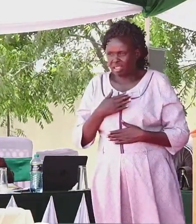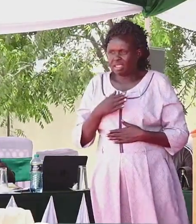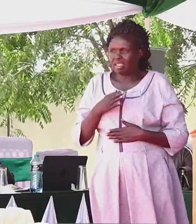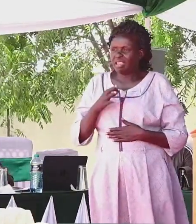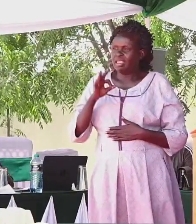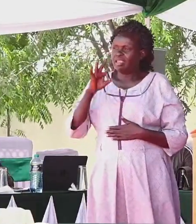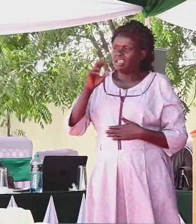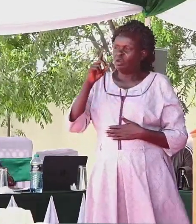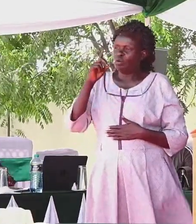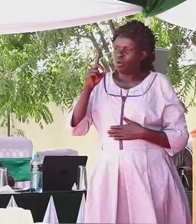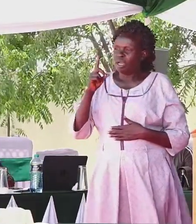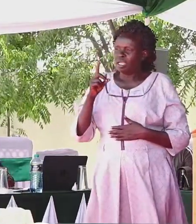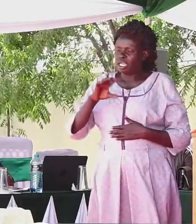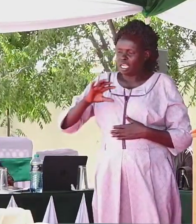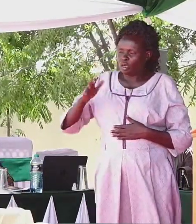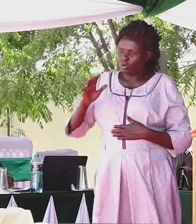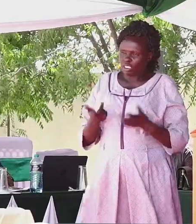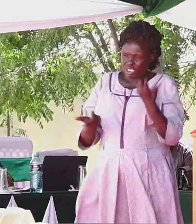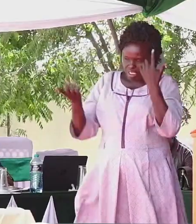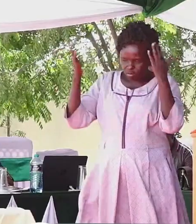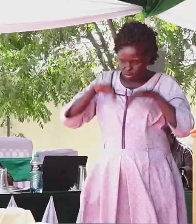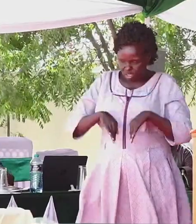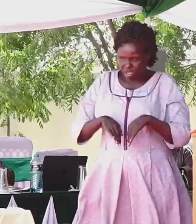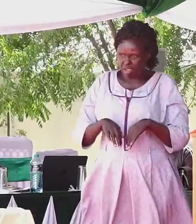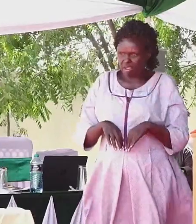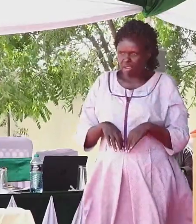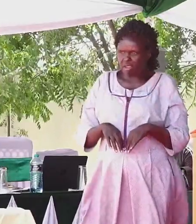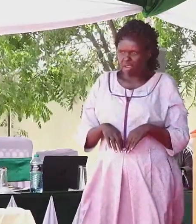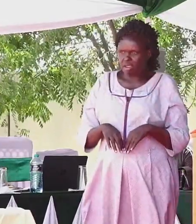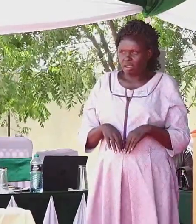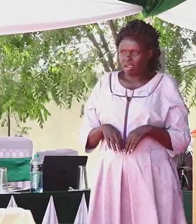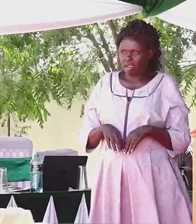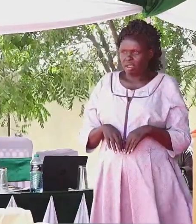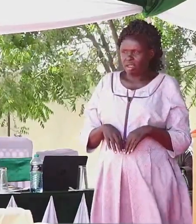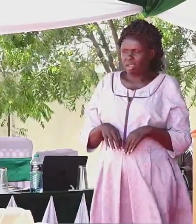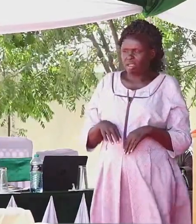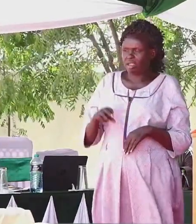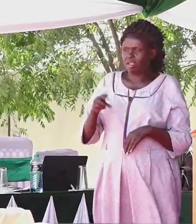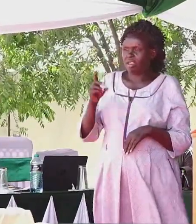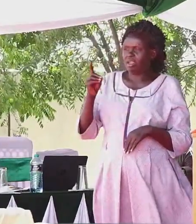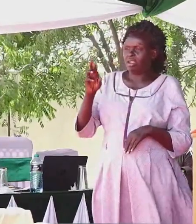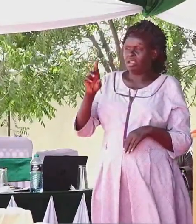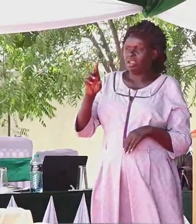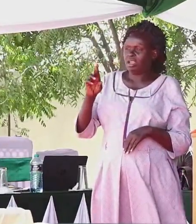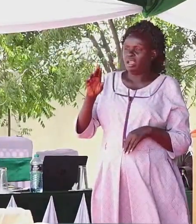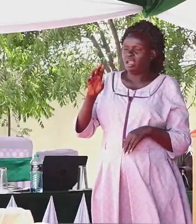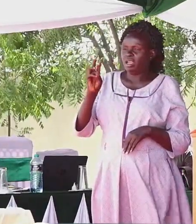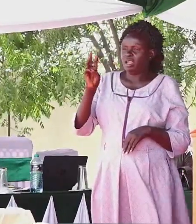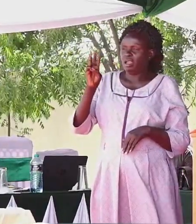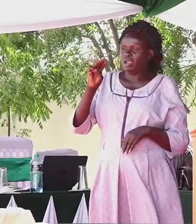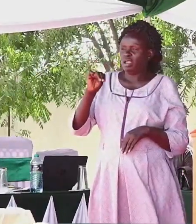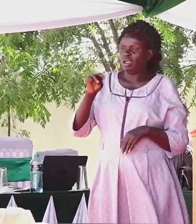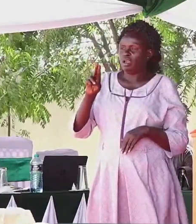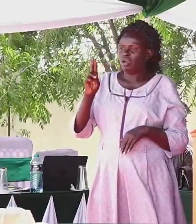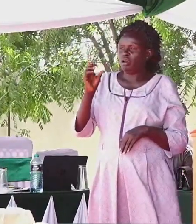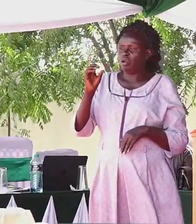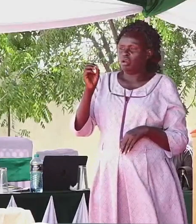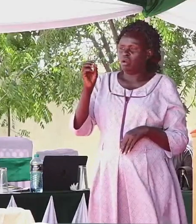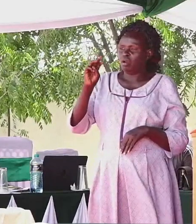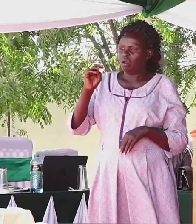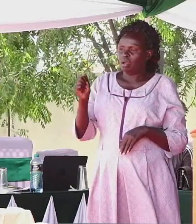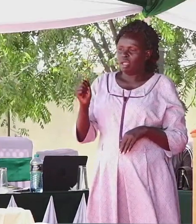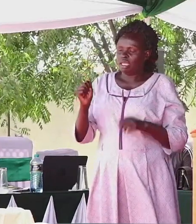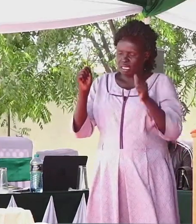that have participated in this conference. Dr. Mwoma has spoken to this. We have 10 countries that